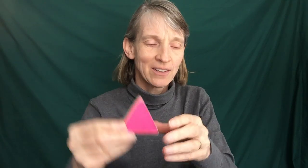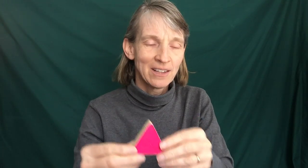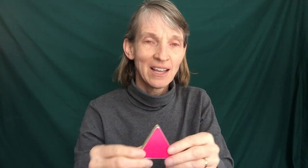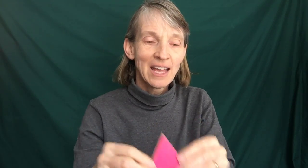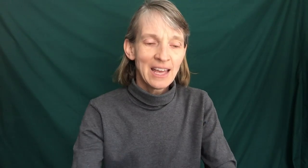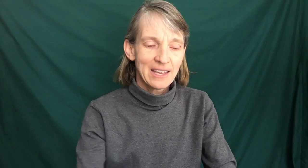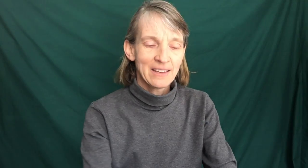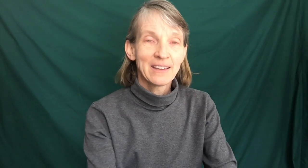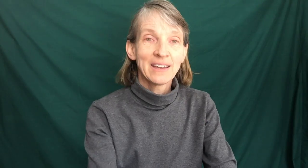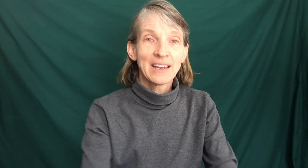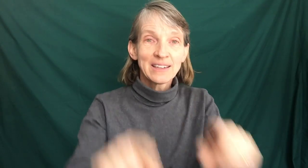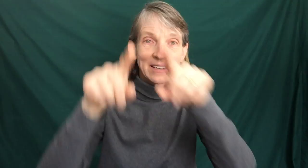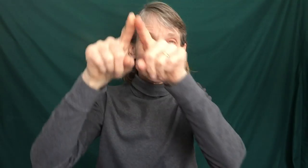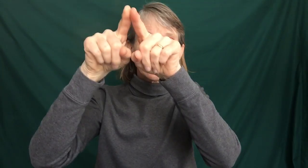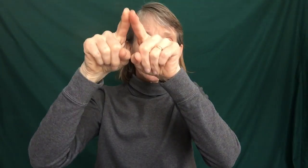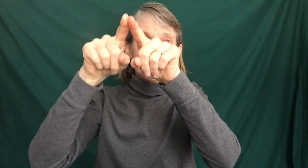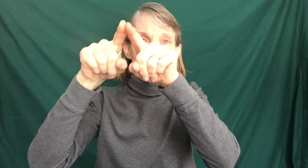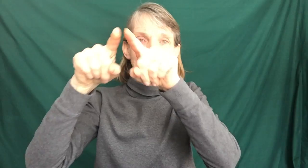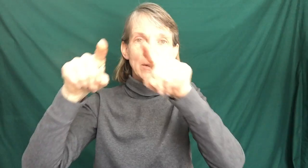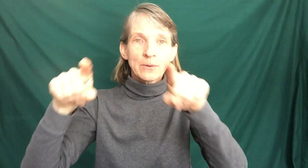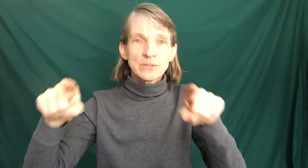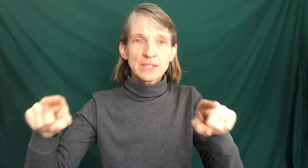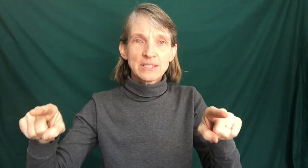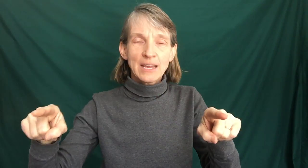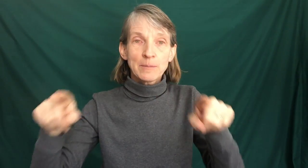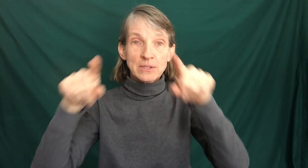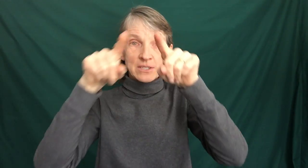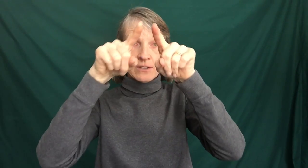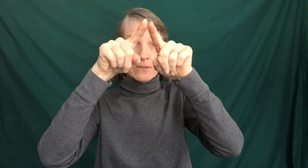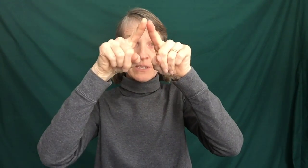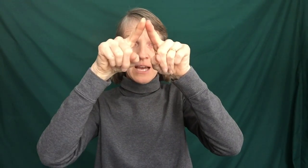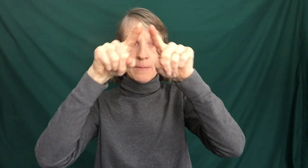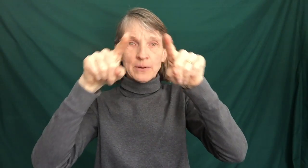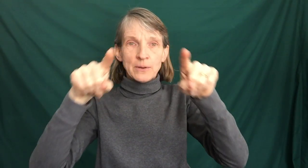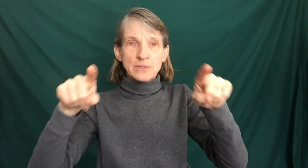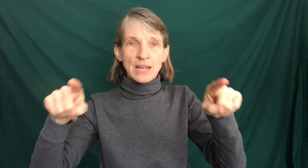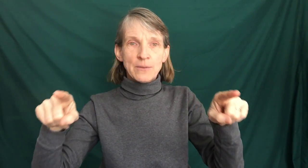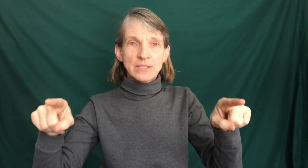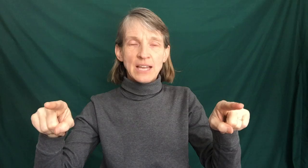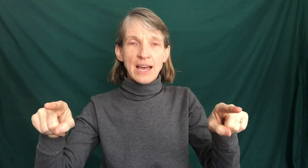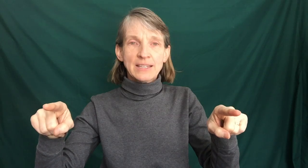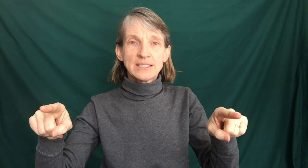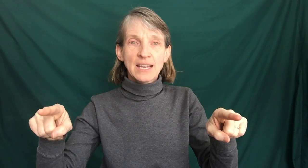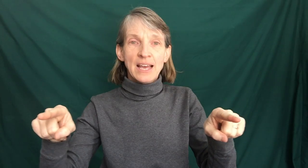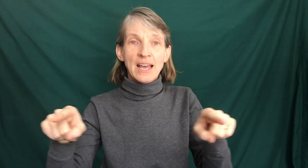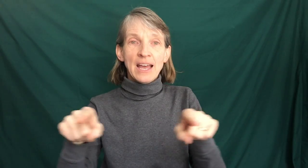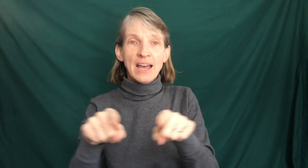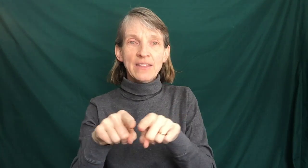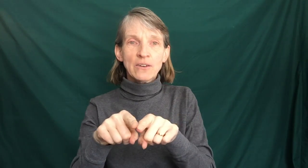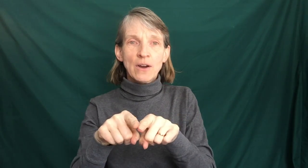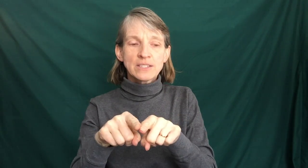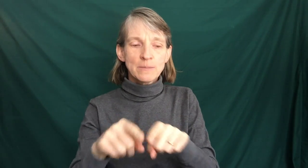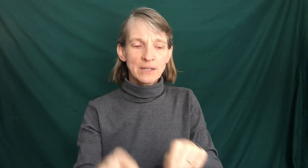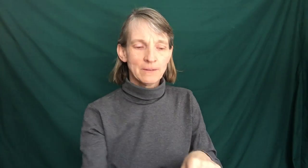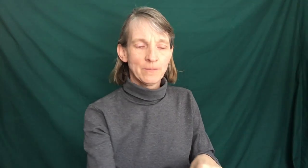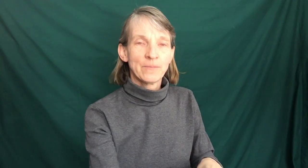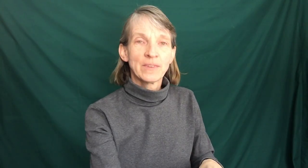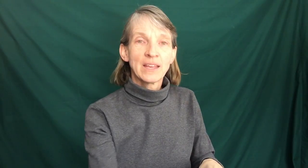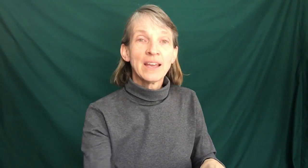triangle, and its shape goes the same. It starts on the top, goes down the sides, and then across the middle.